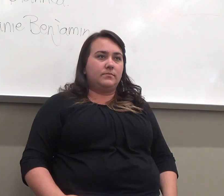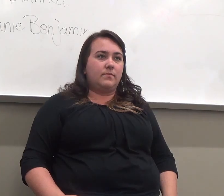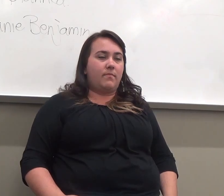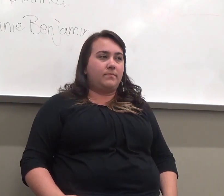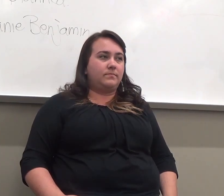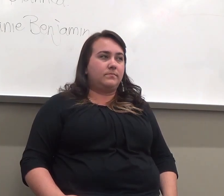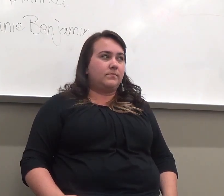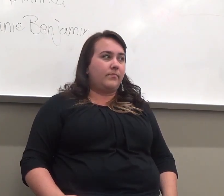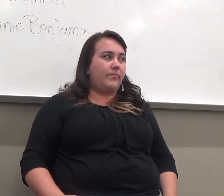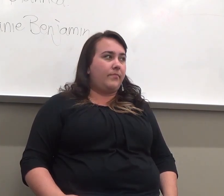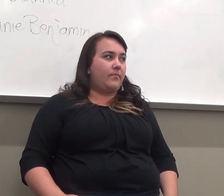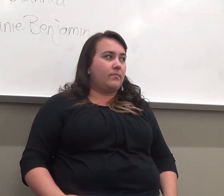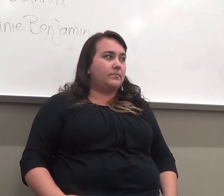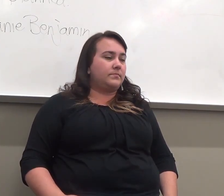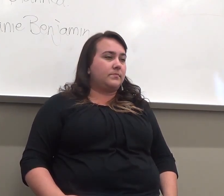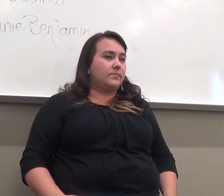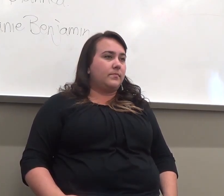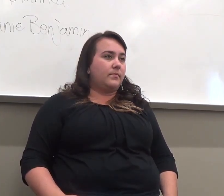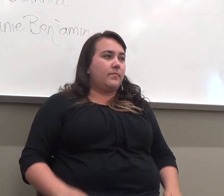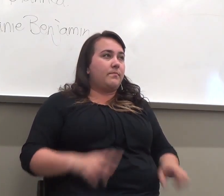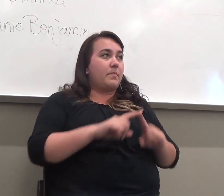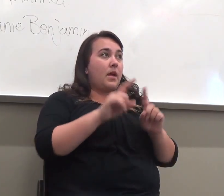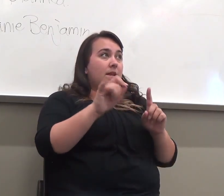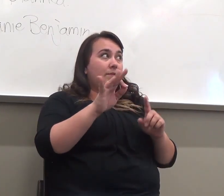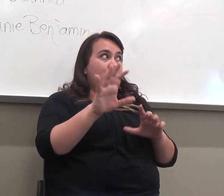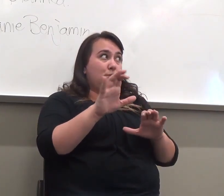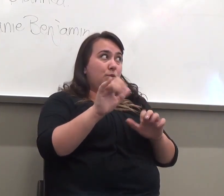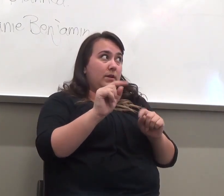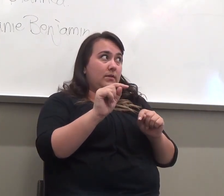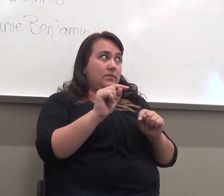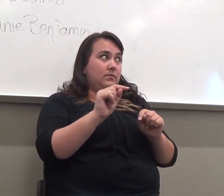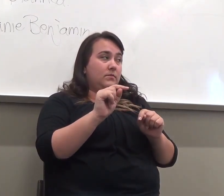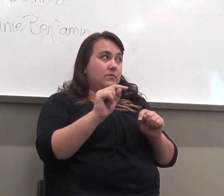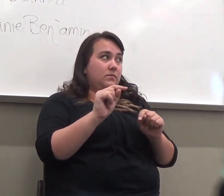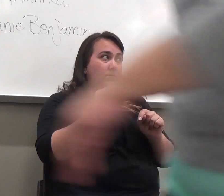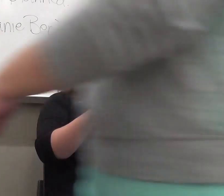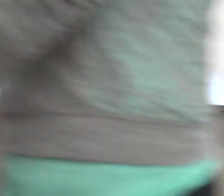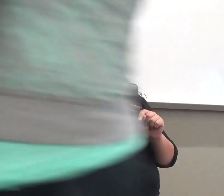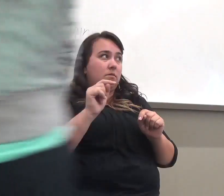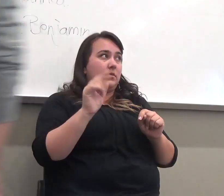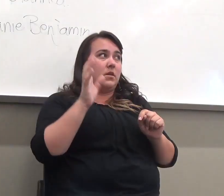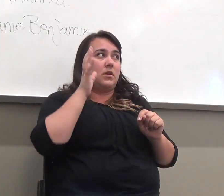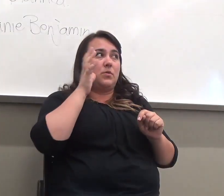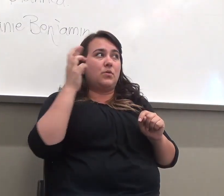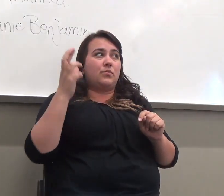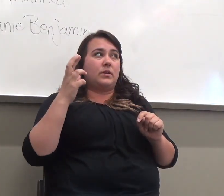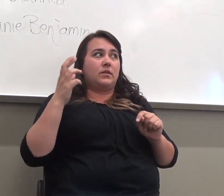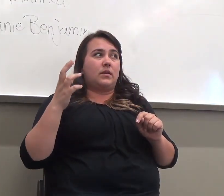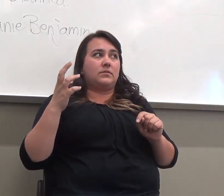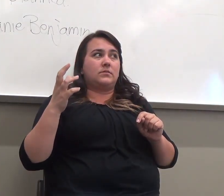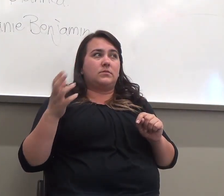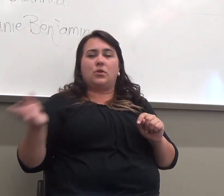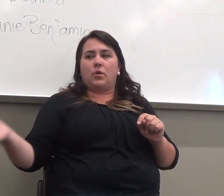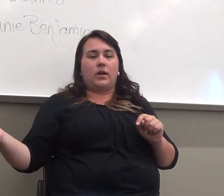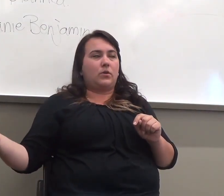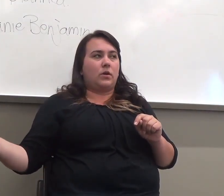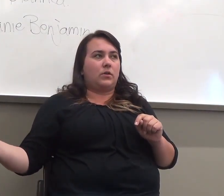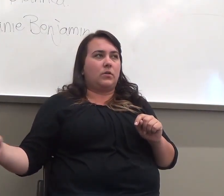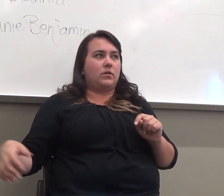But if you do that, you're going to find out that what you have to do is, on